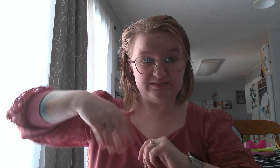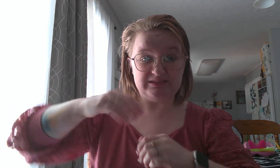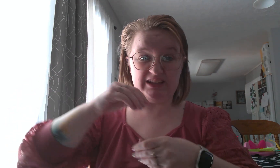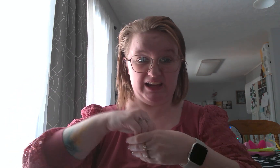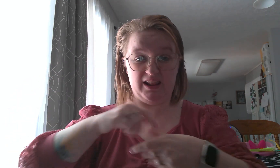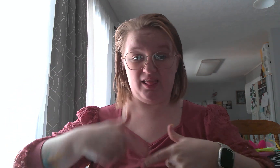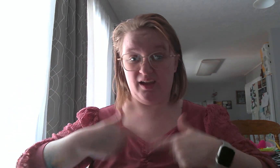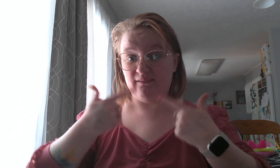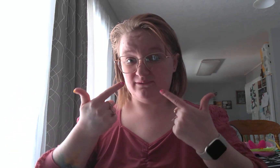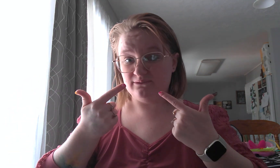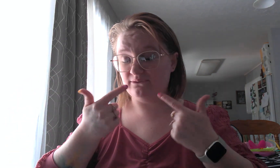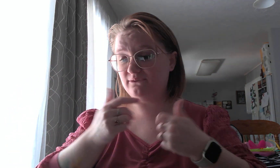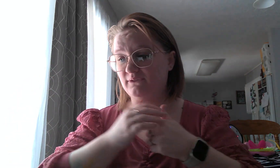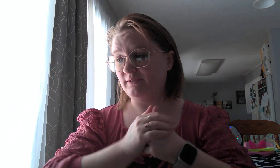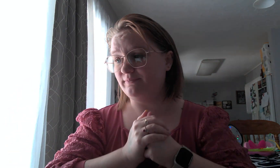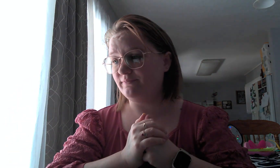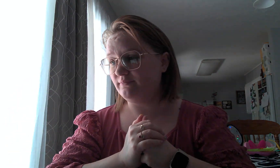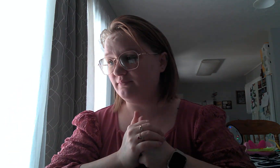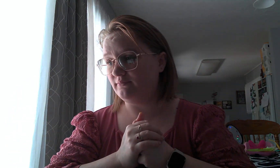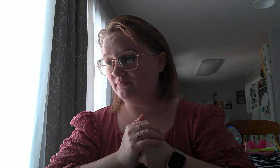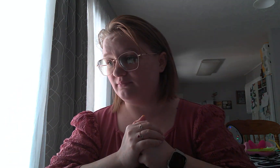So when I became hard of hearing late in life,